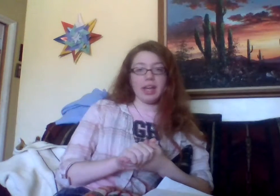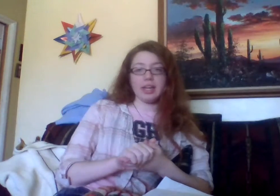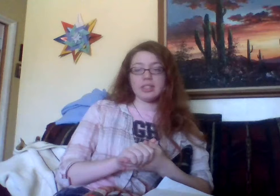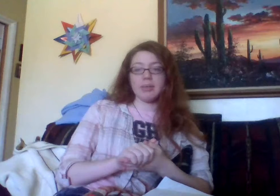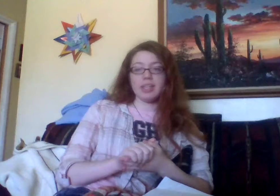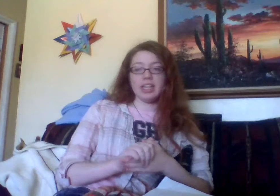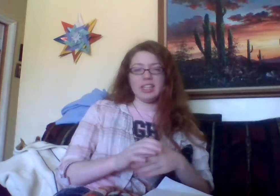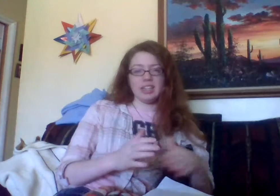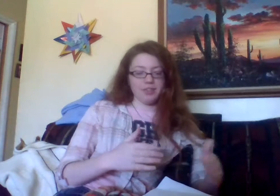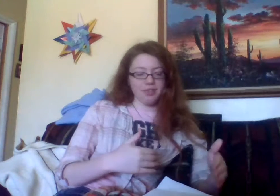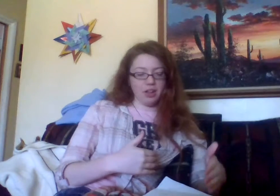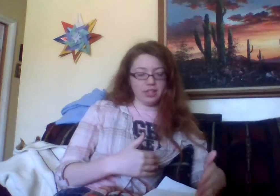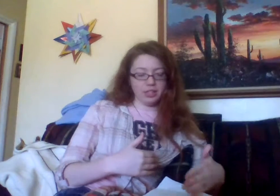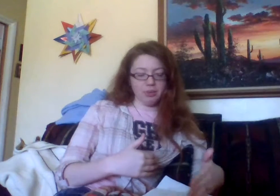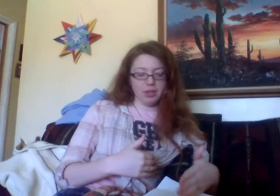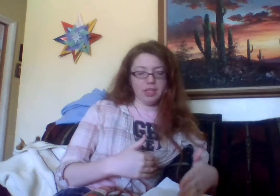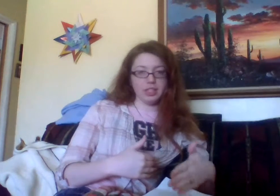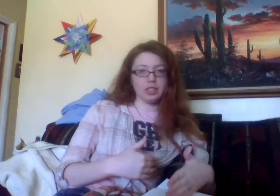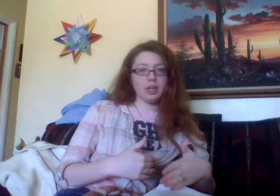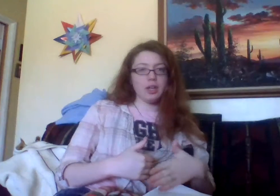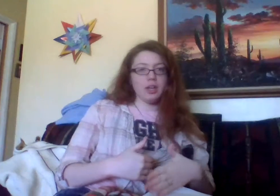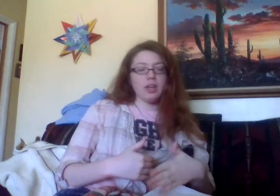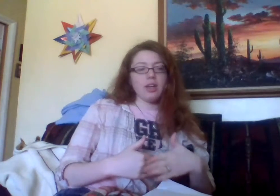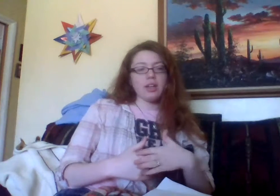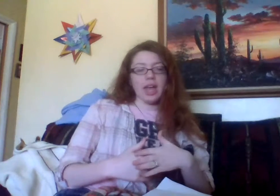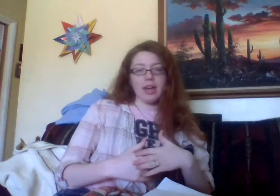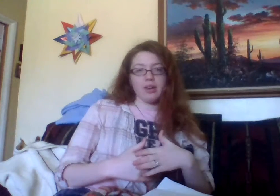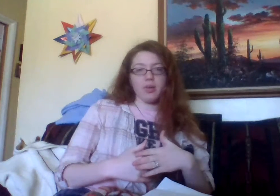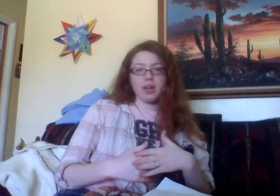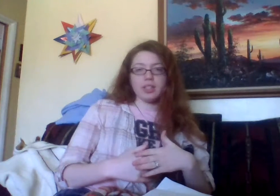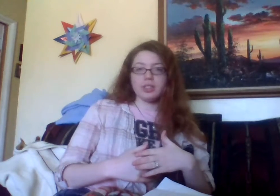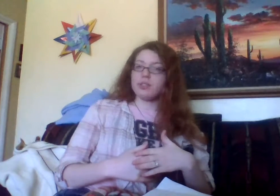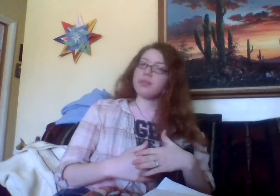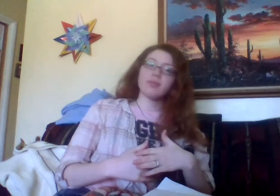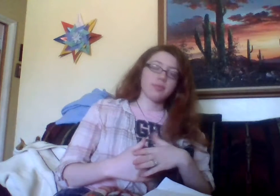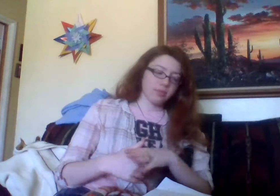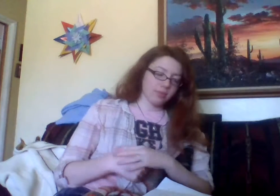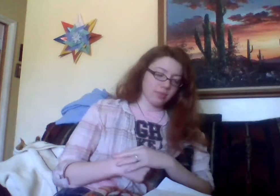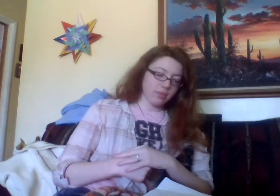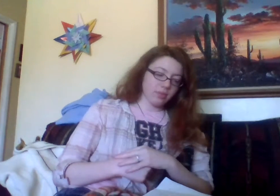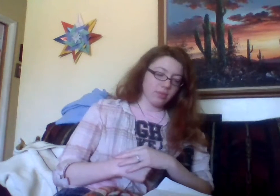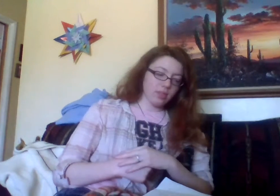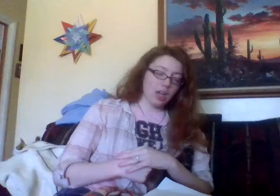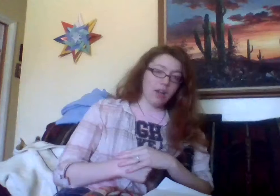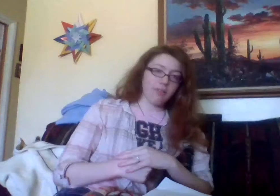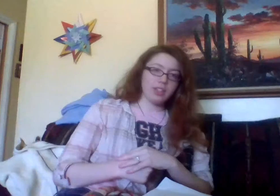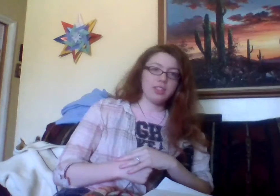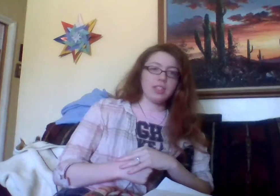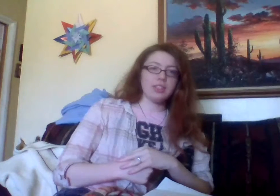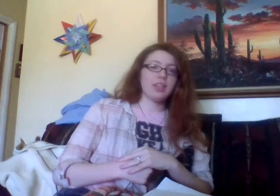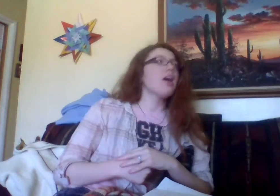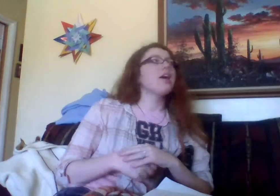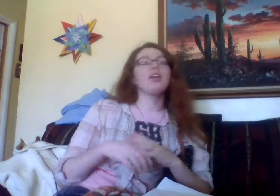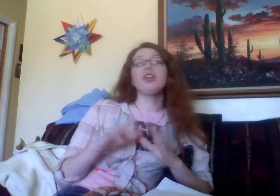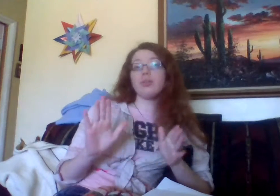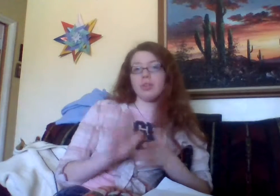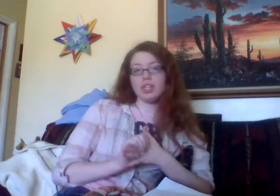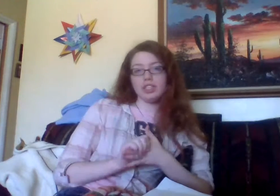negating something that didn't fall into one of these categories. For instance, your religion.